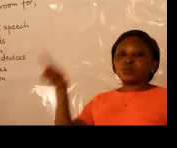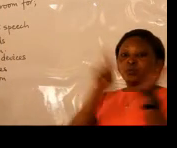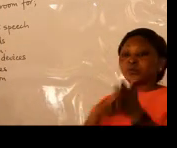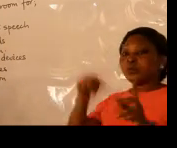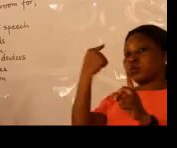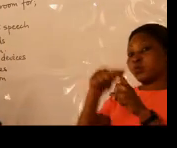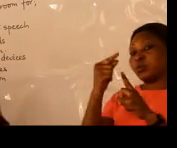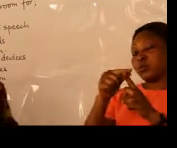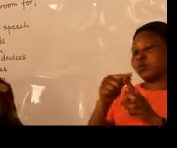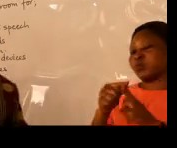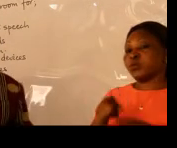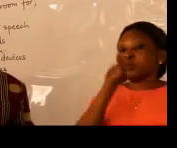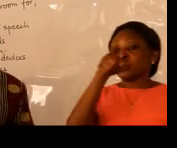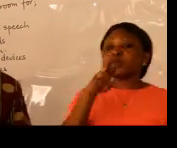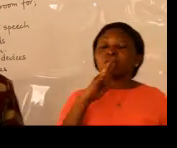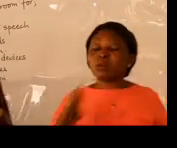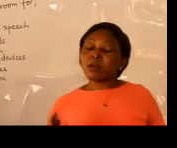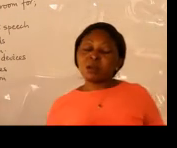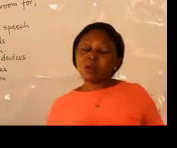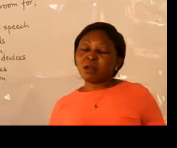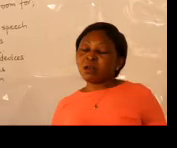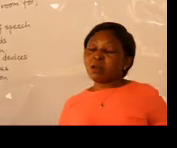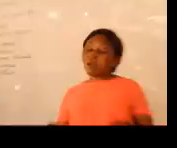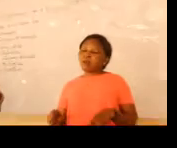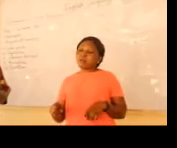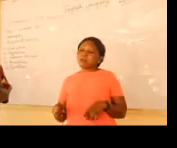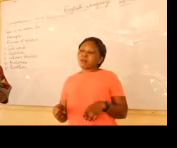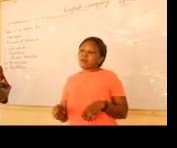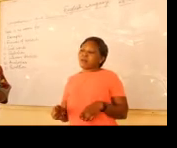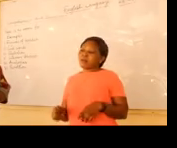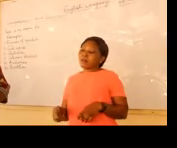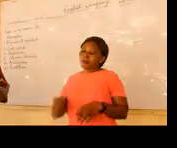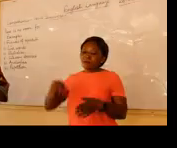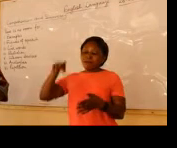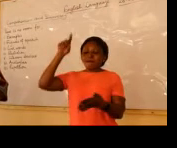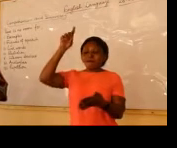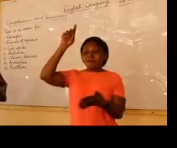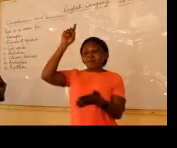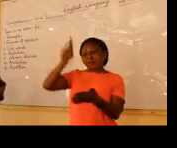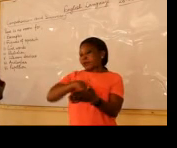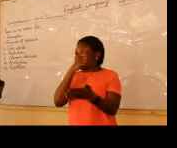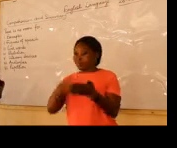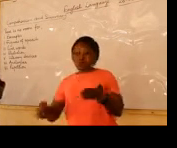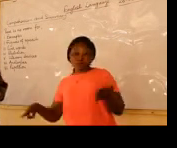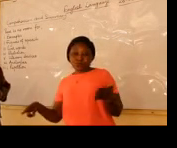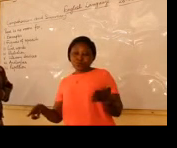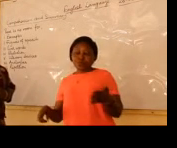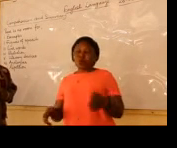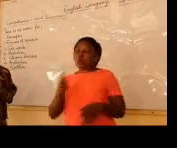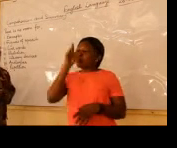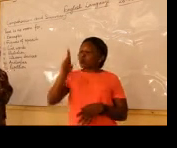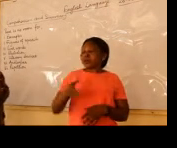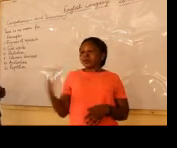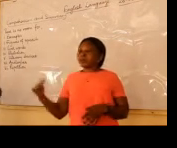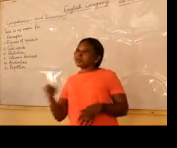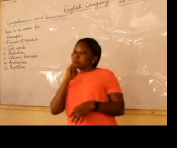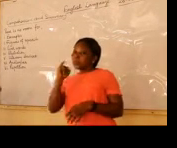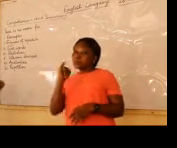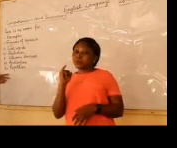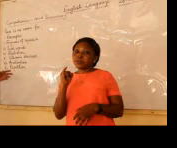words, you are penalized. And so, one thing is